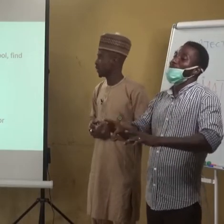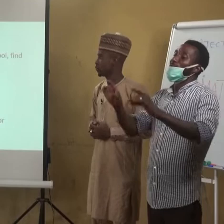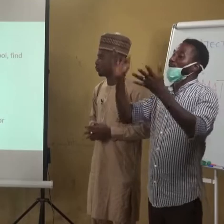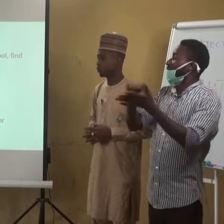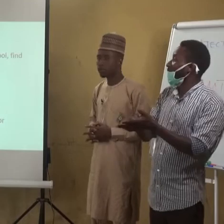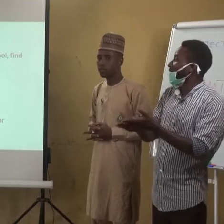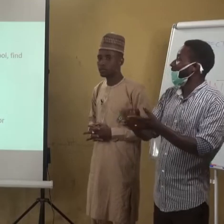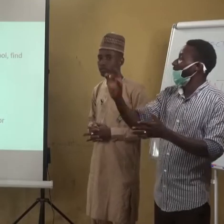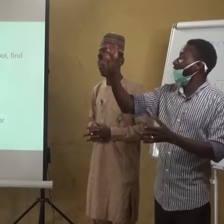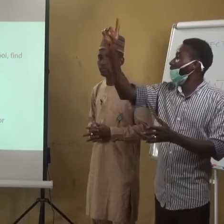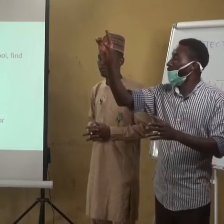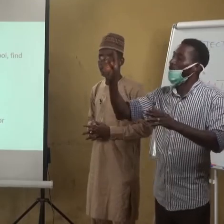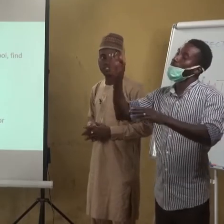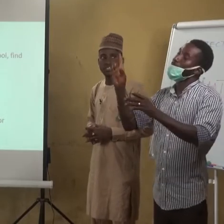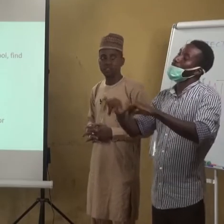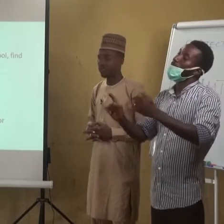81 play football,